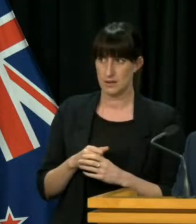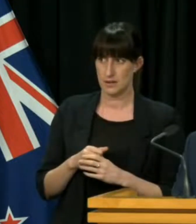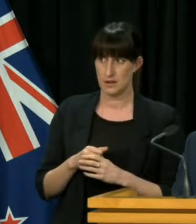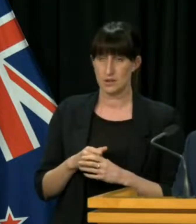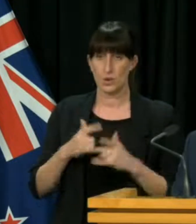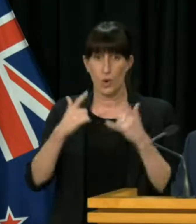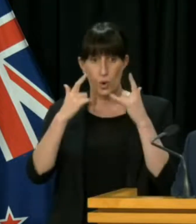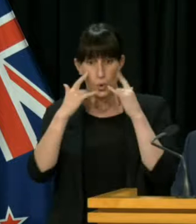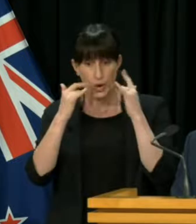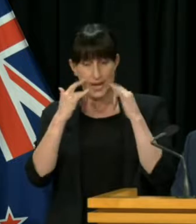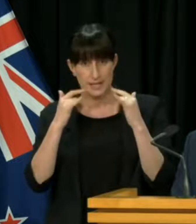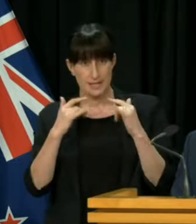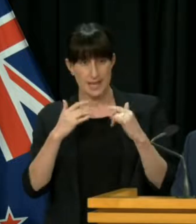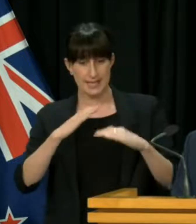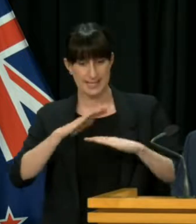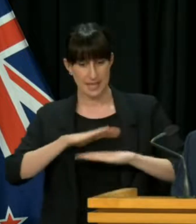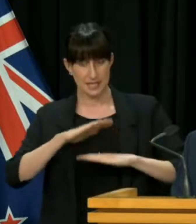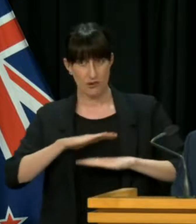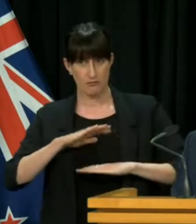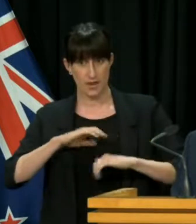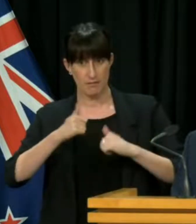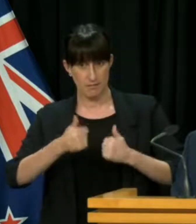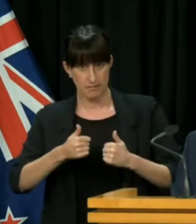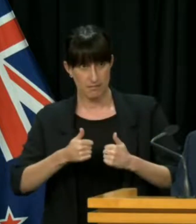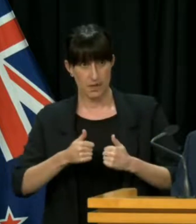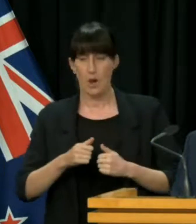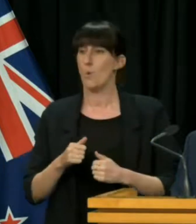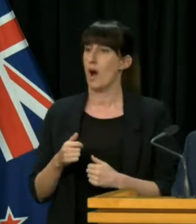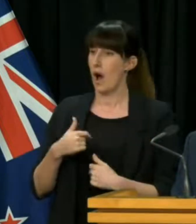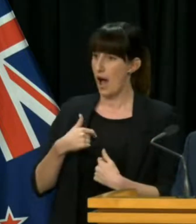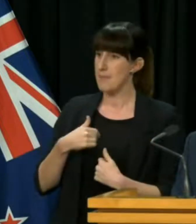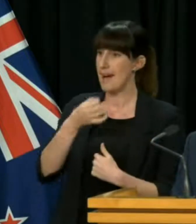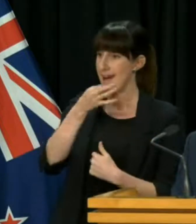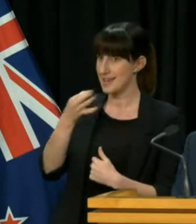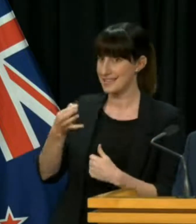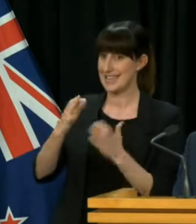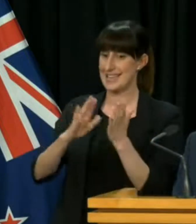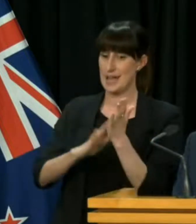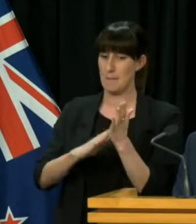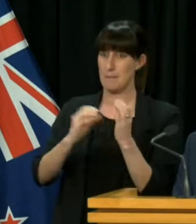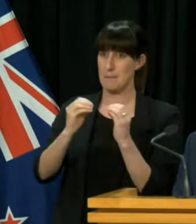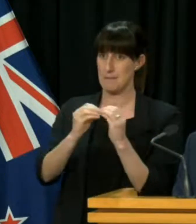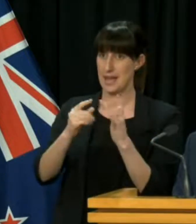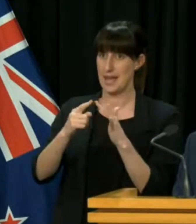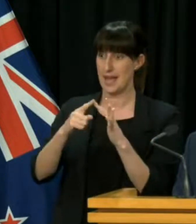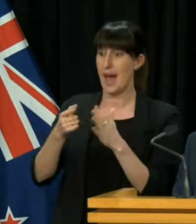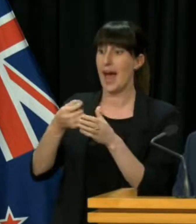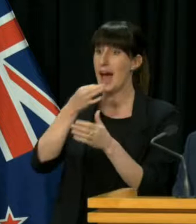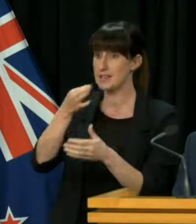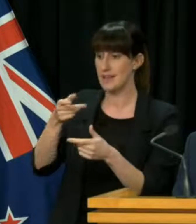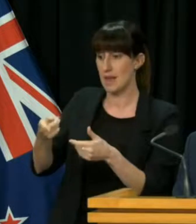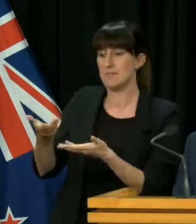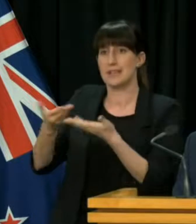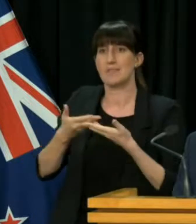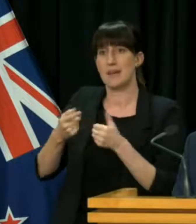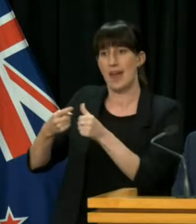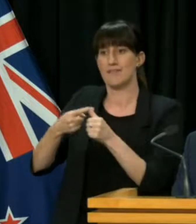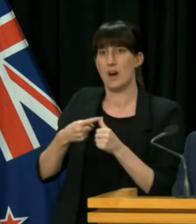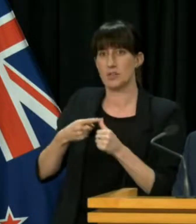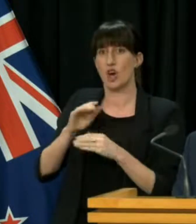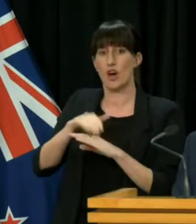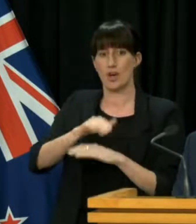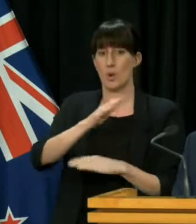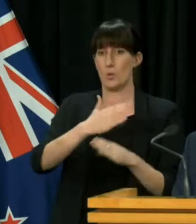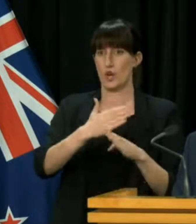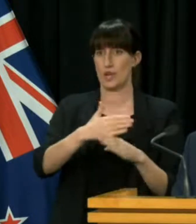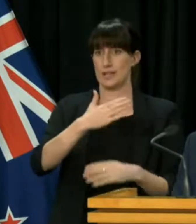were satisfactorily. Well, I've asked MB to come back with me with advice so that I can be assured that WorkSafe have carried out their functions satisfactorily. Yeah.